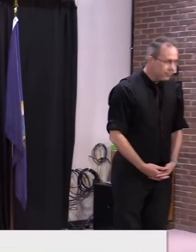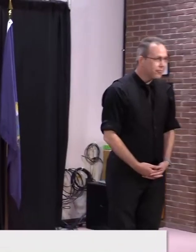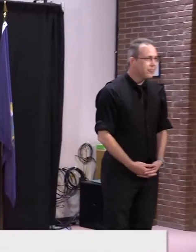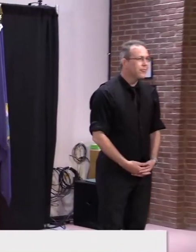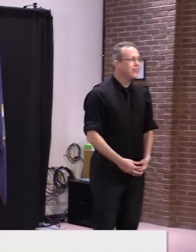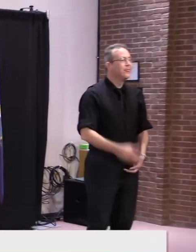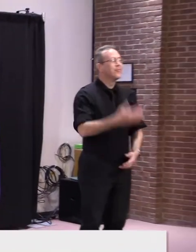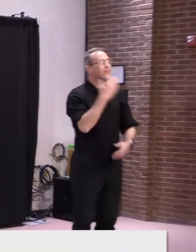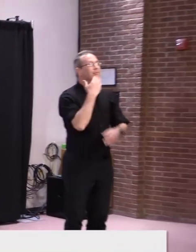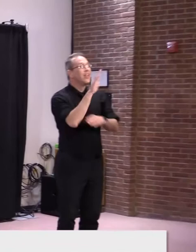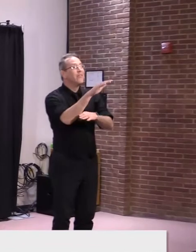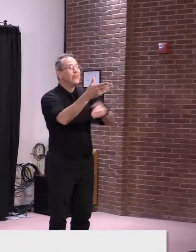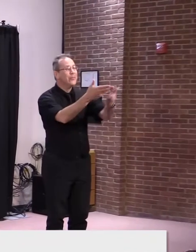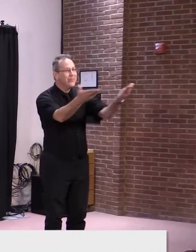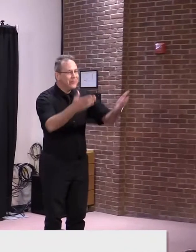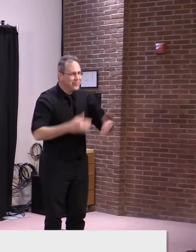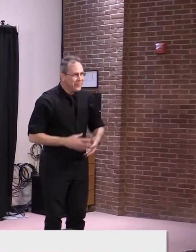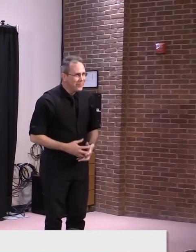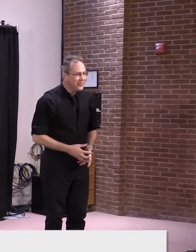afternoon, everyone.